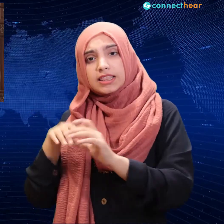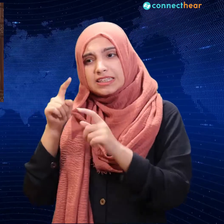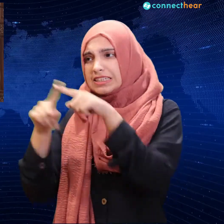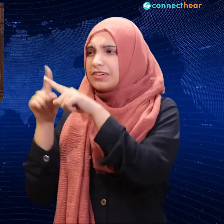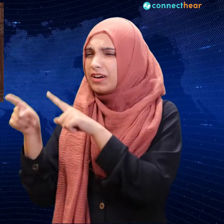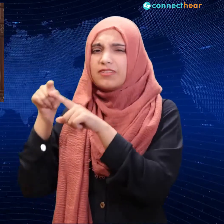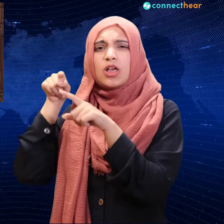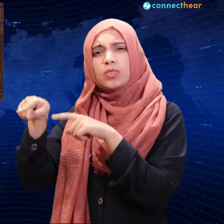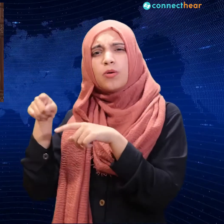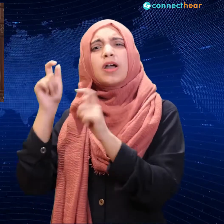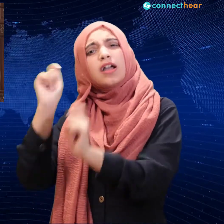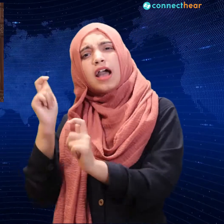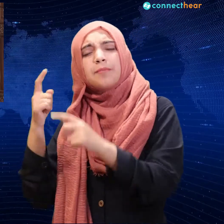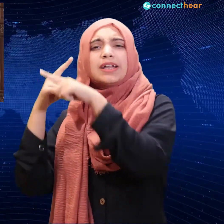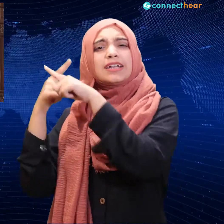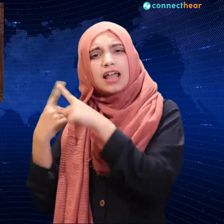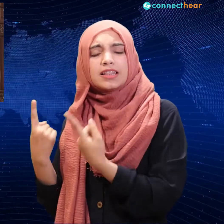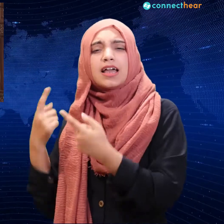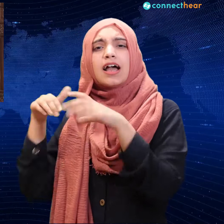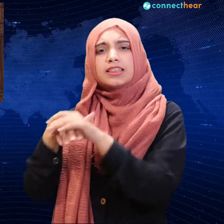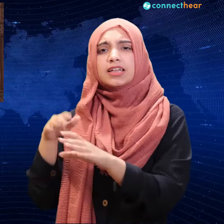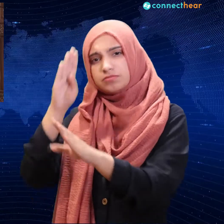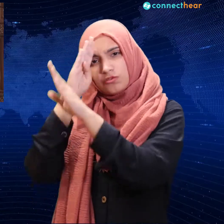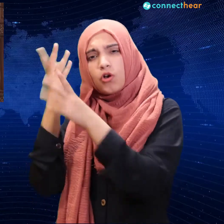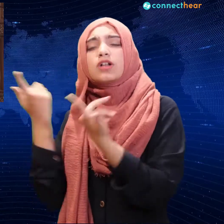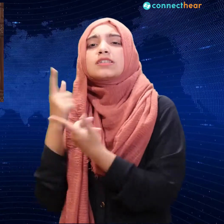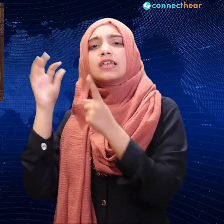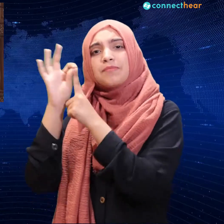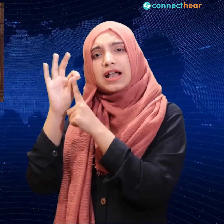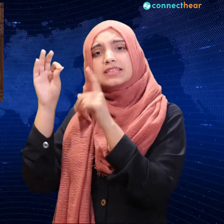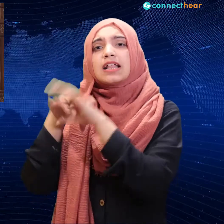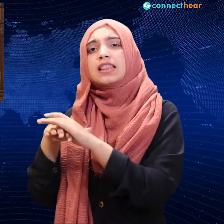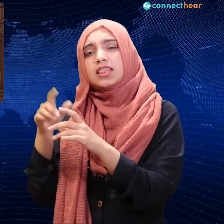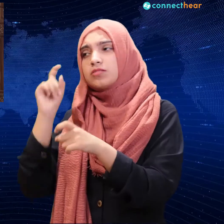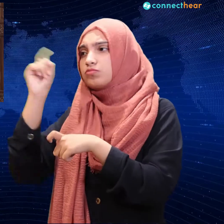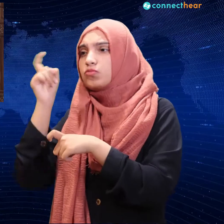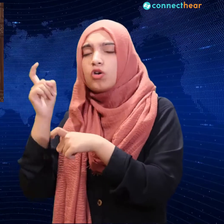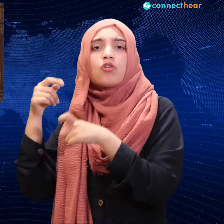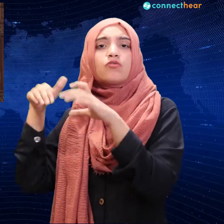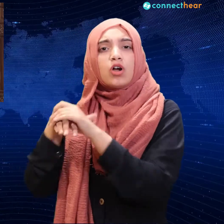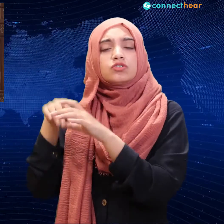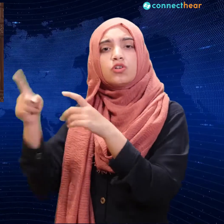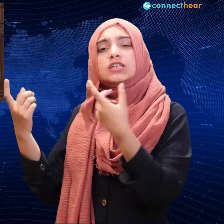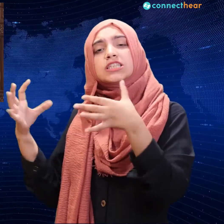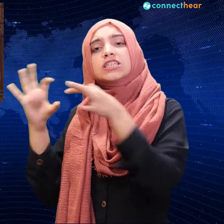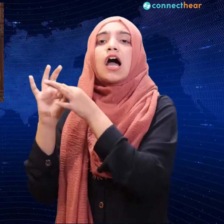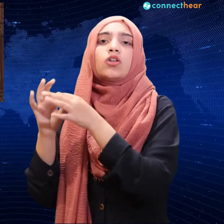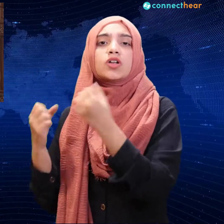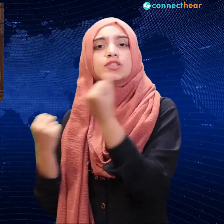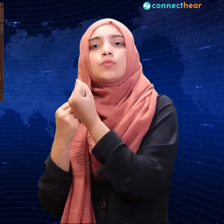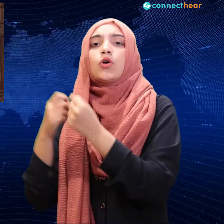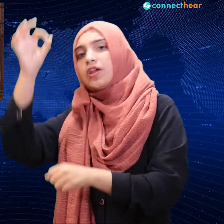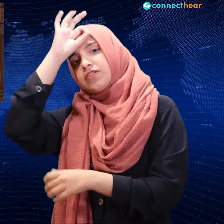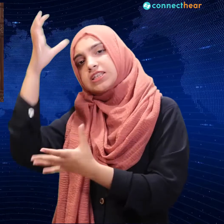of times with regard the role that Pakistan has played over the last 20 years. Osama bin Laden